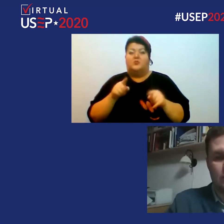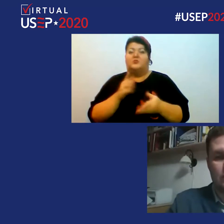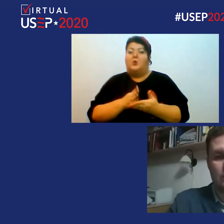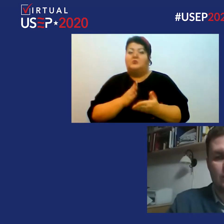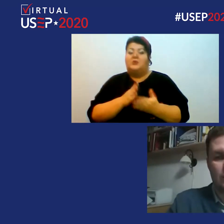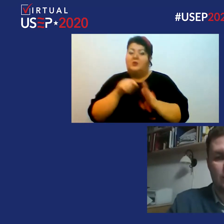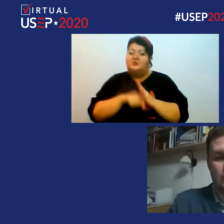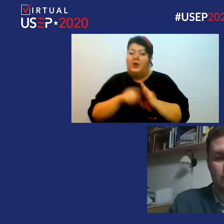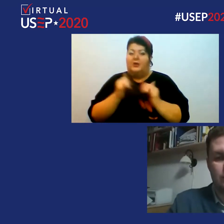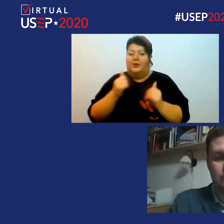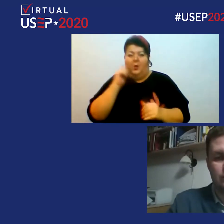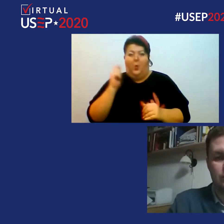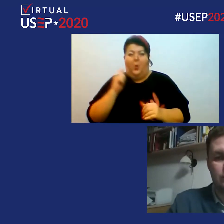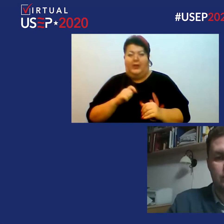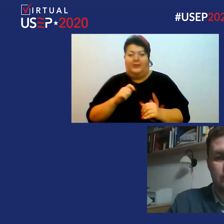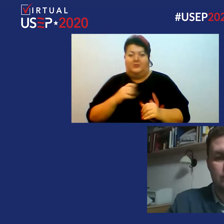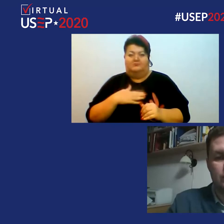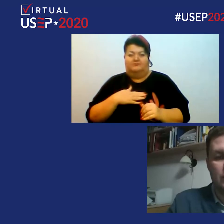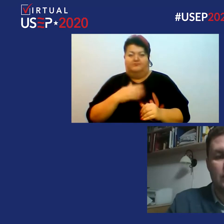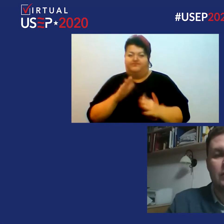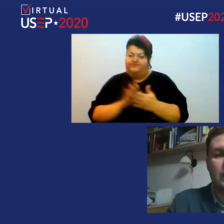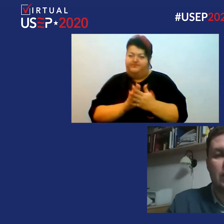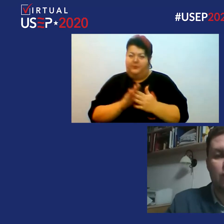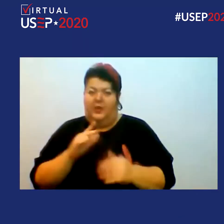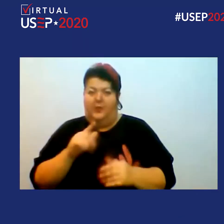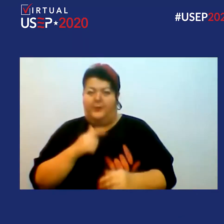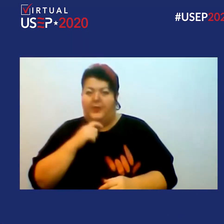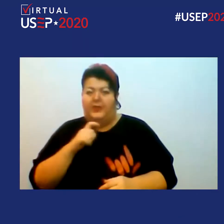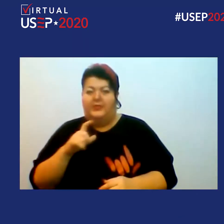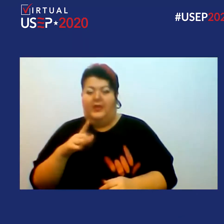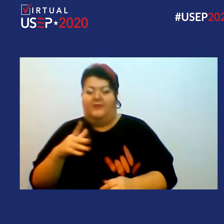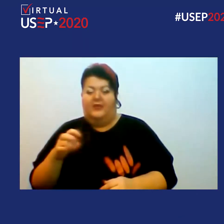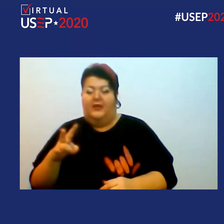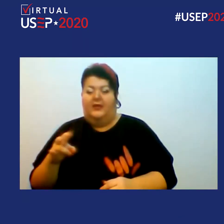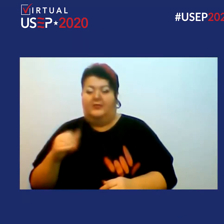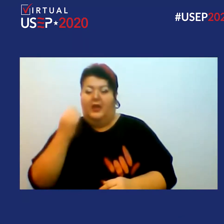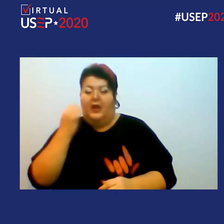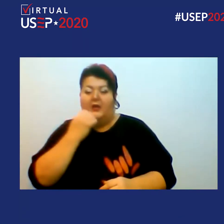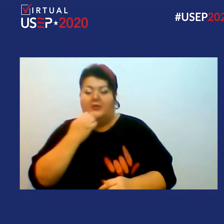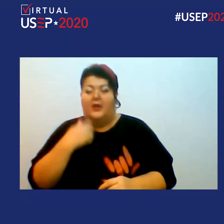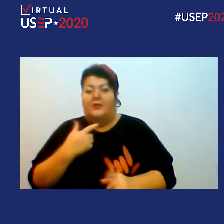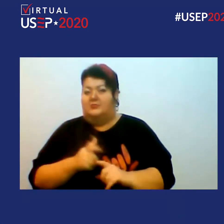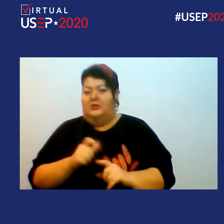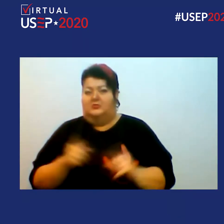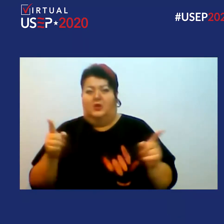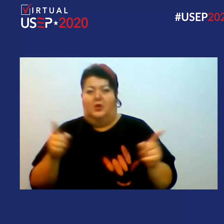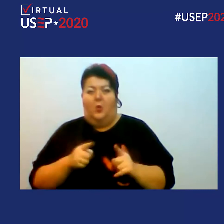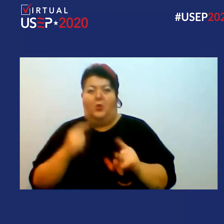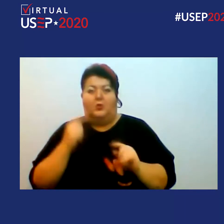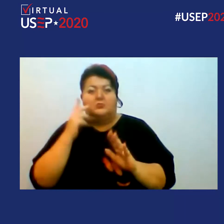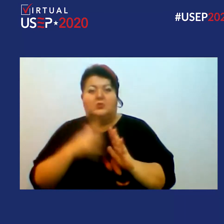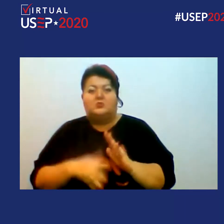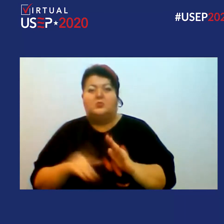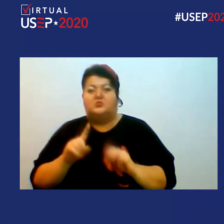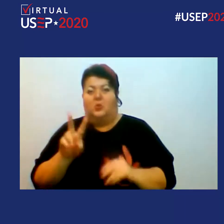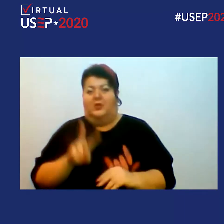United States is so important globally, and what does it mean globally, and what does it mean for Ukraine? Of